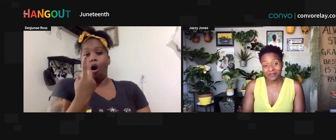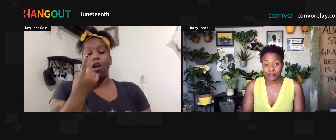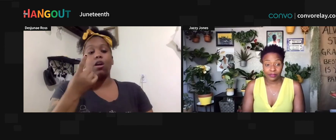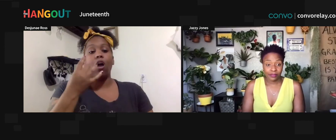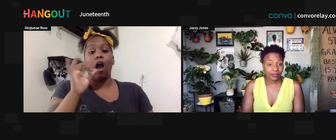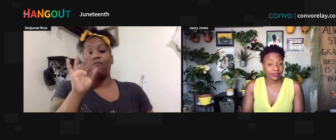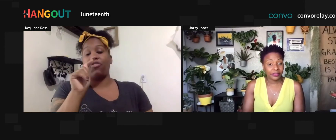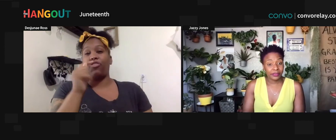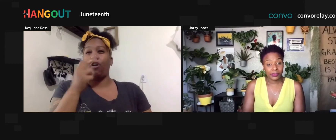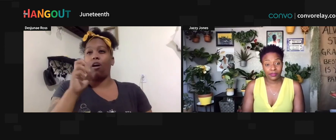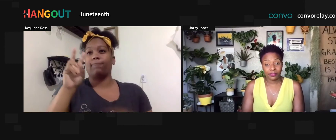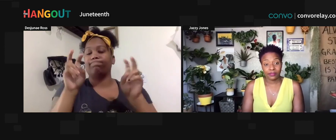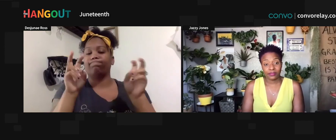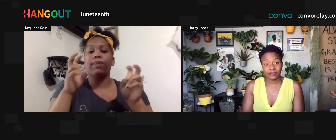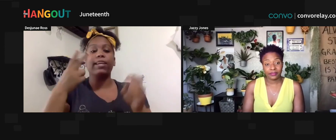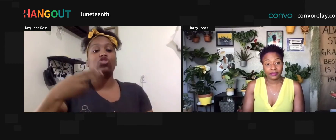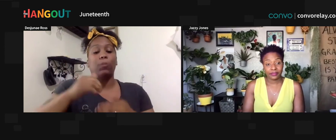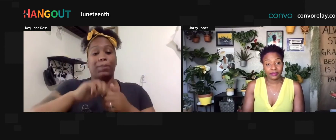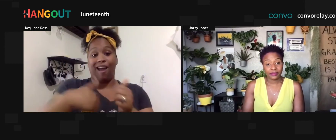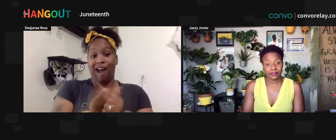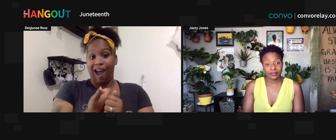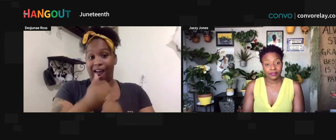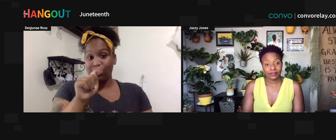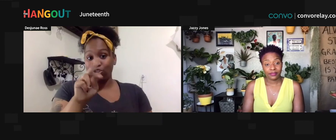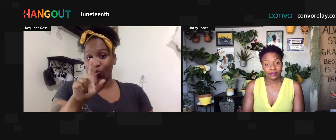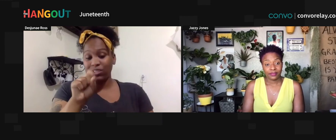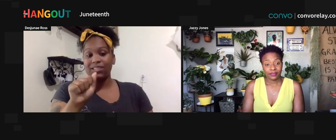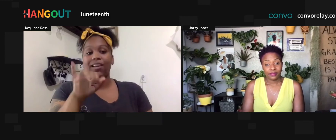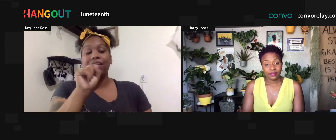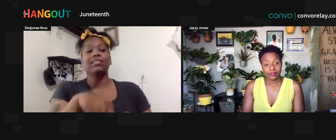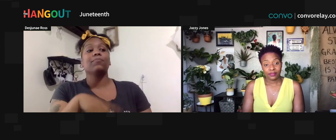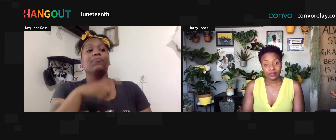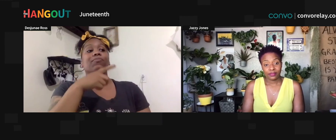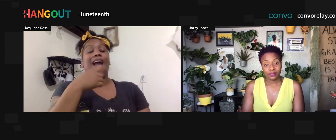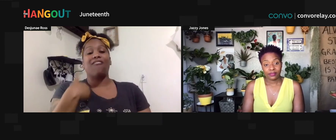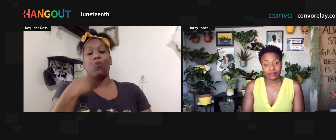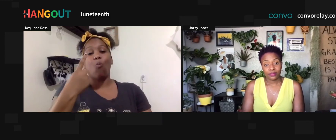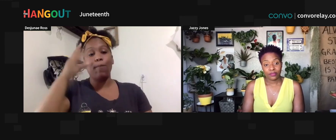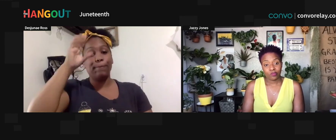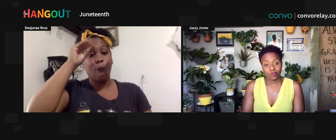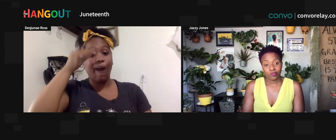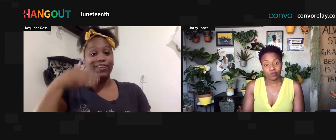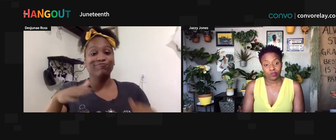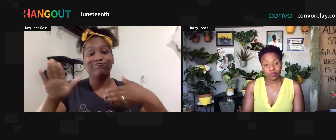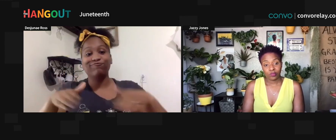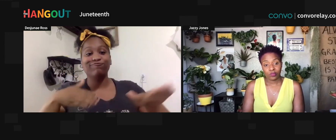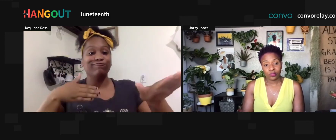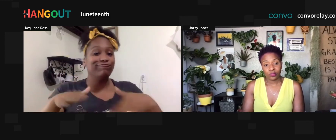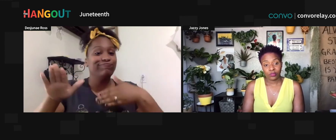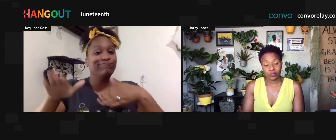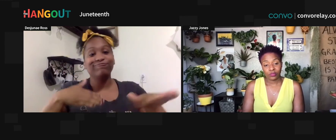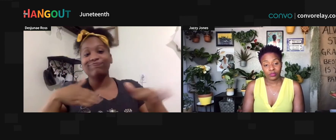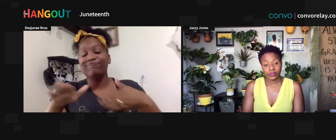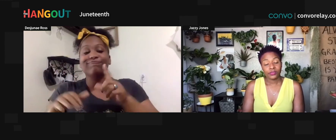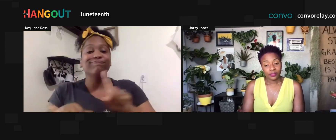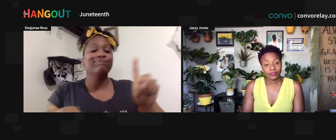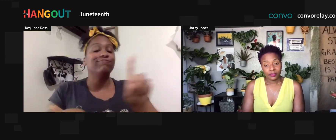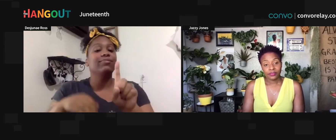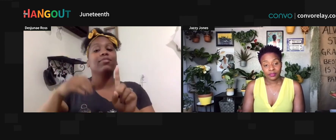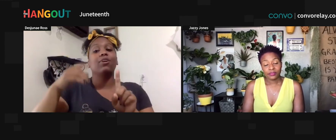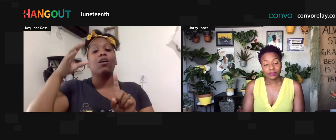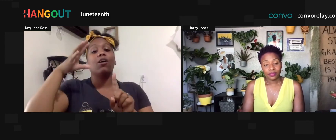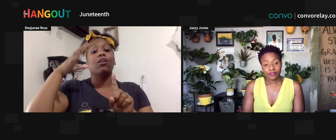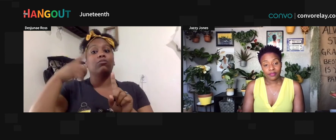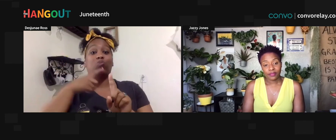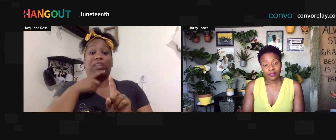And now 100 years isn't a long time ago. Yeah, one of the histories behind Tulsa is that they had one young boy who happened to